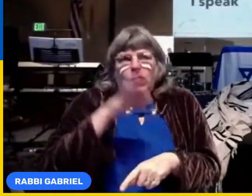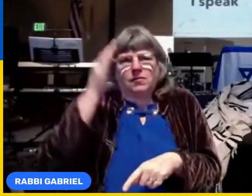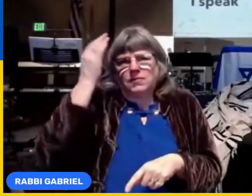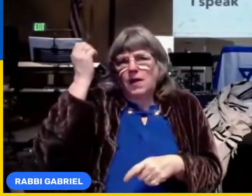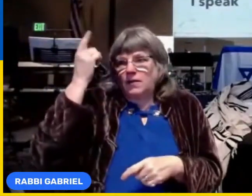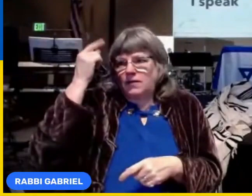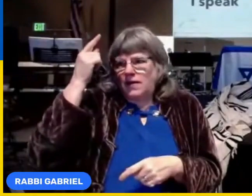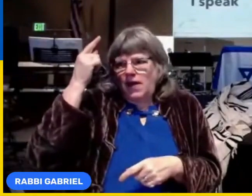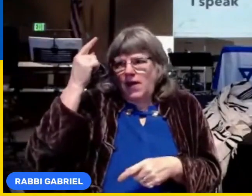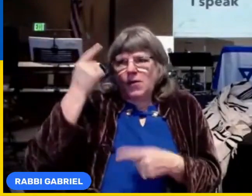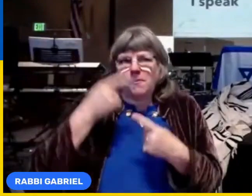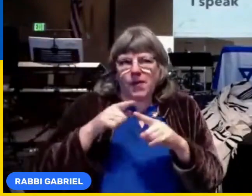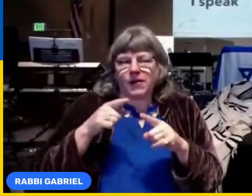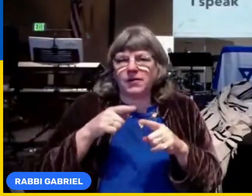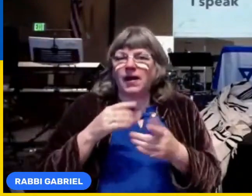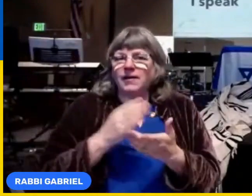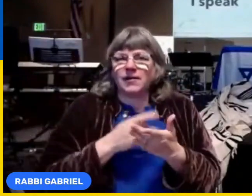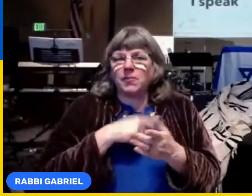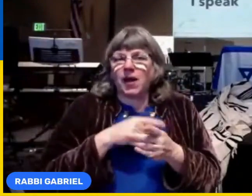straight line.